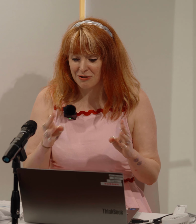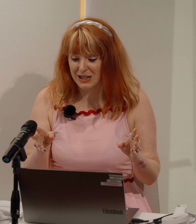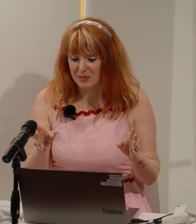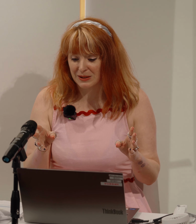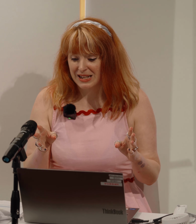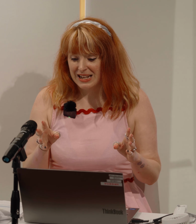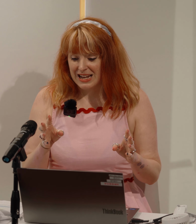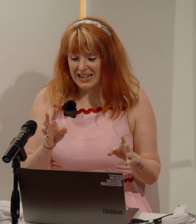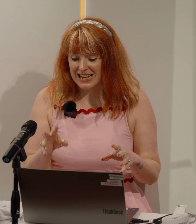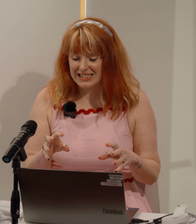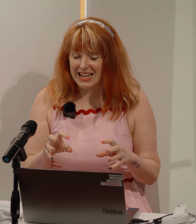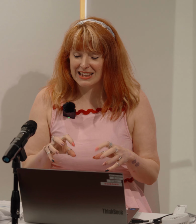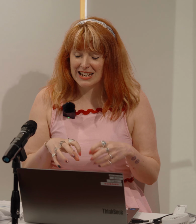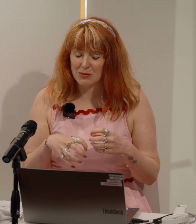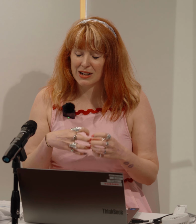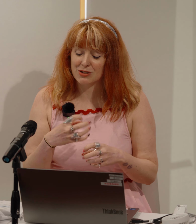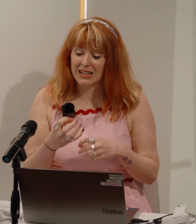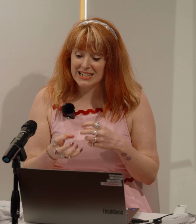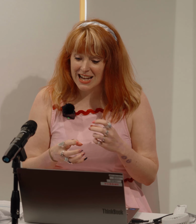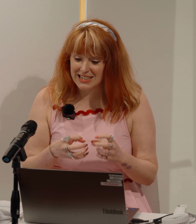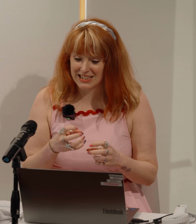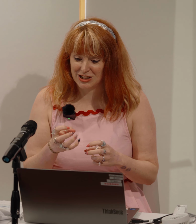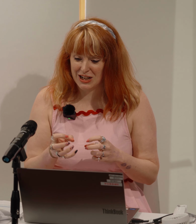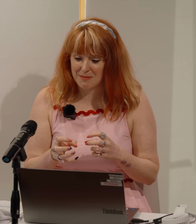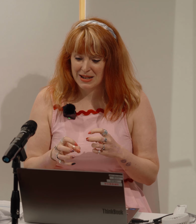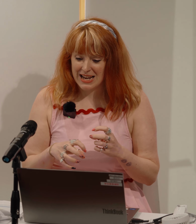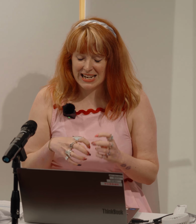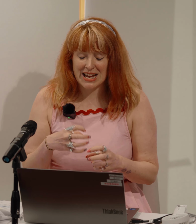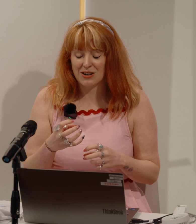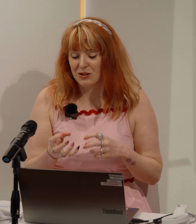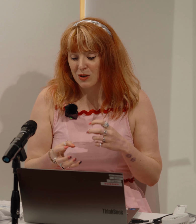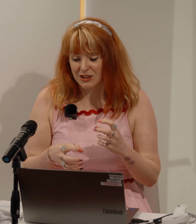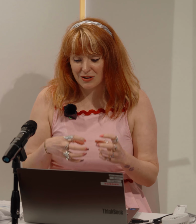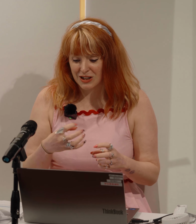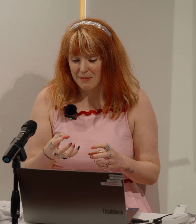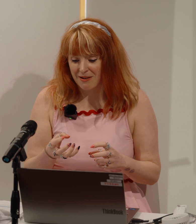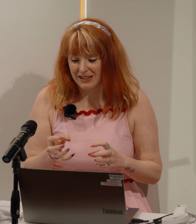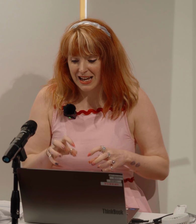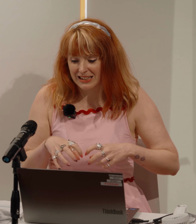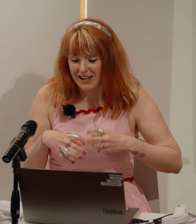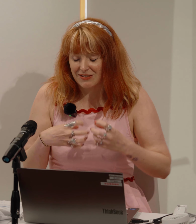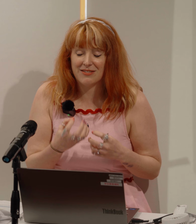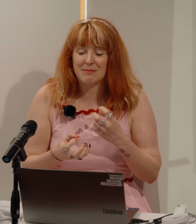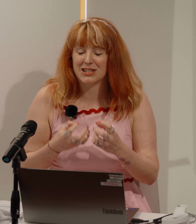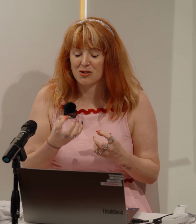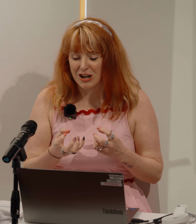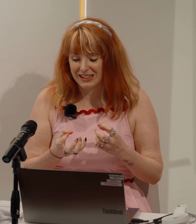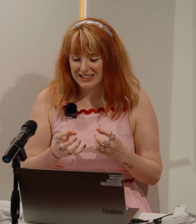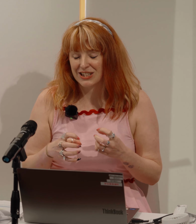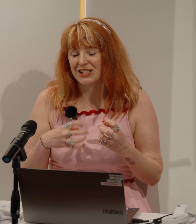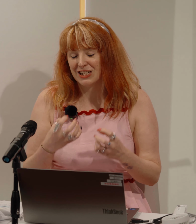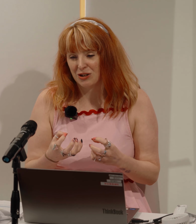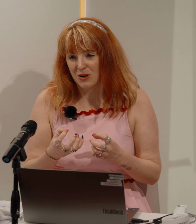is incredible. And he said that his work is really exciting to him, and he never knows what's going to come out, and that kind of gives him this